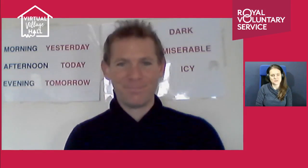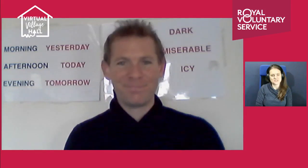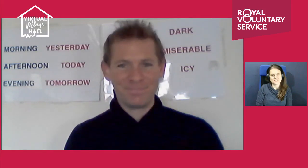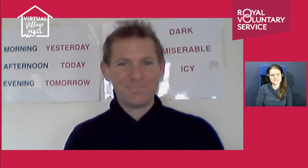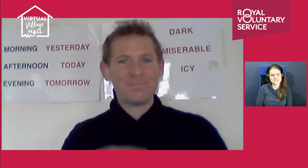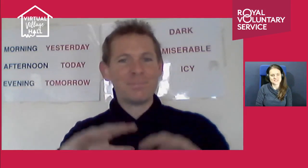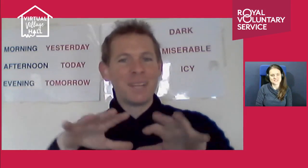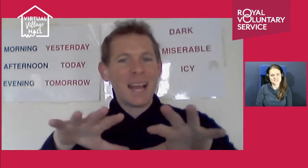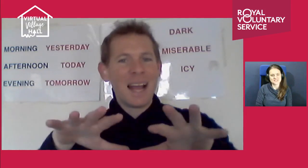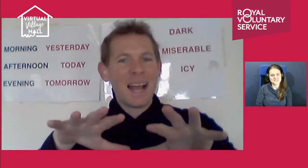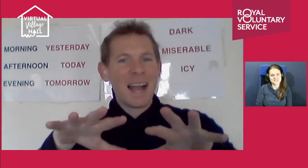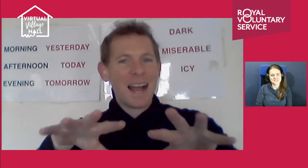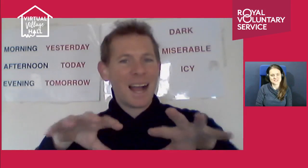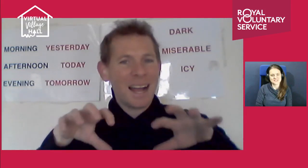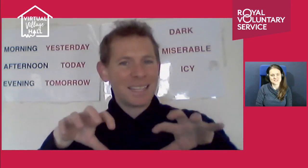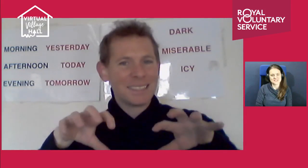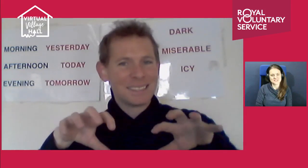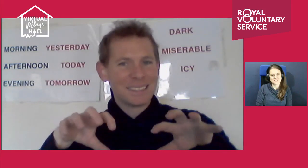that one was?